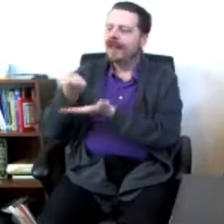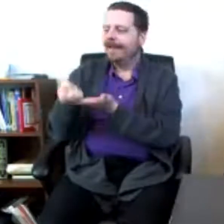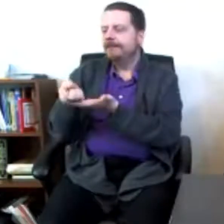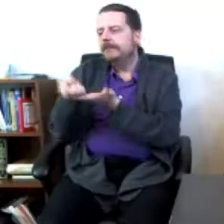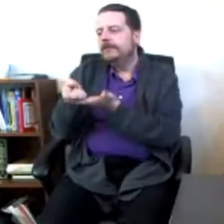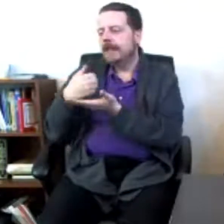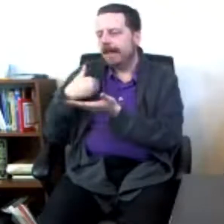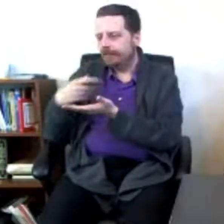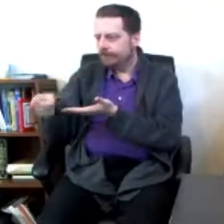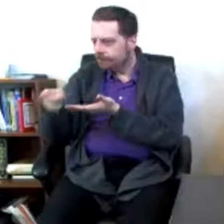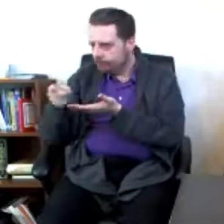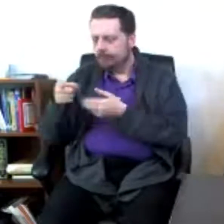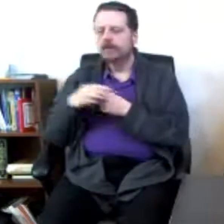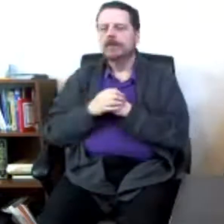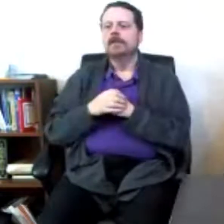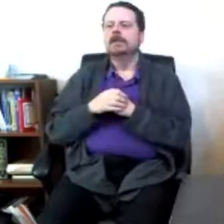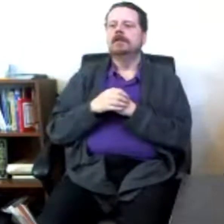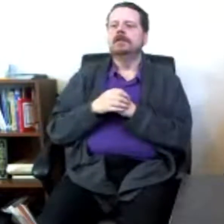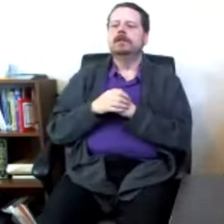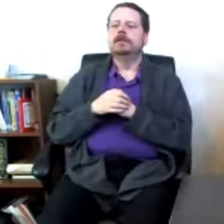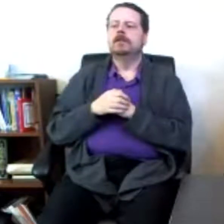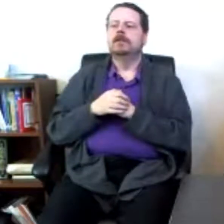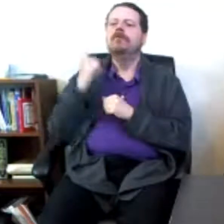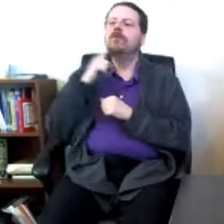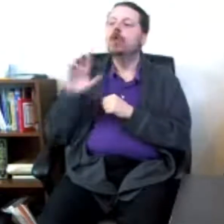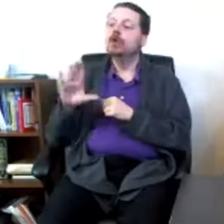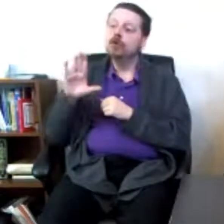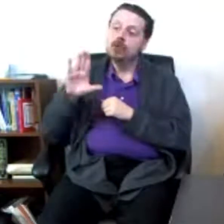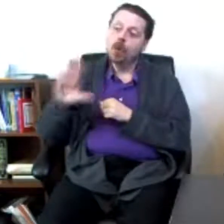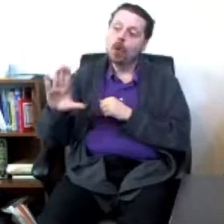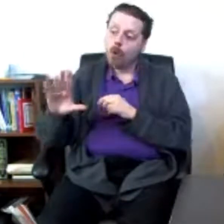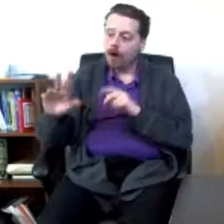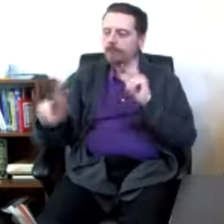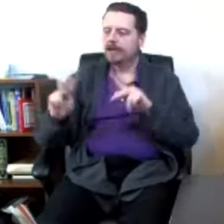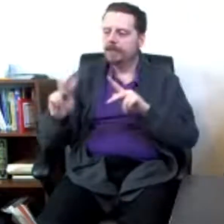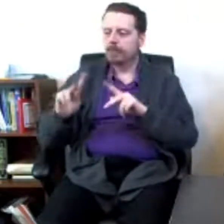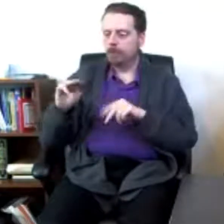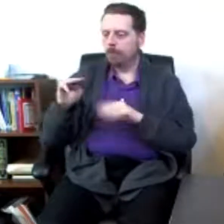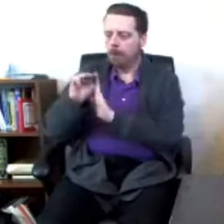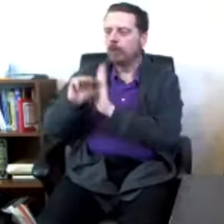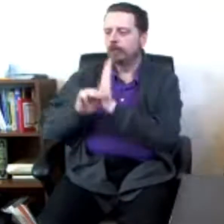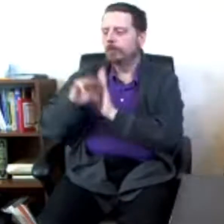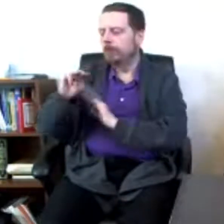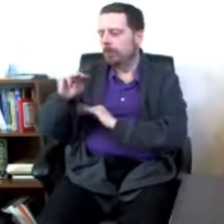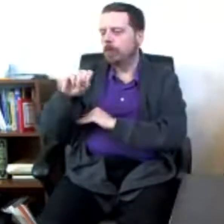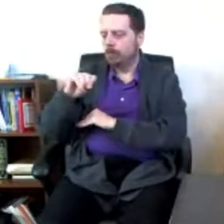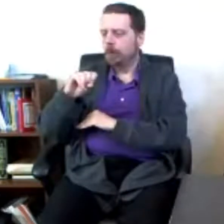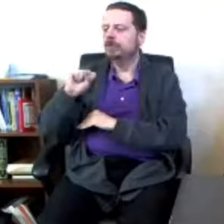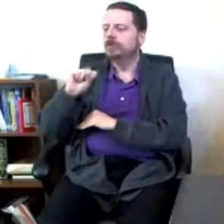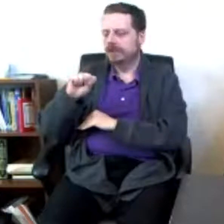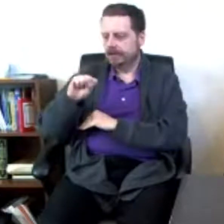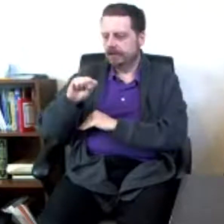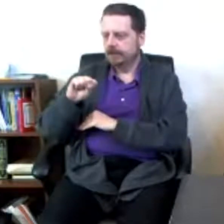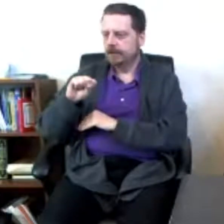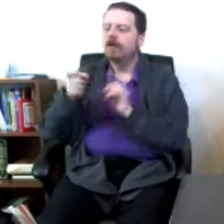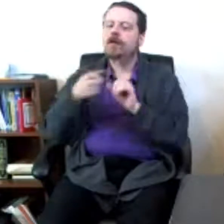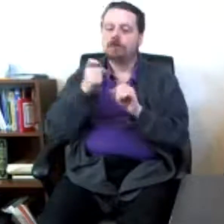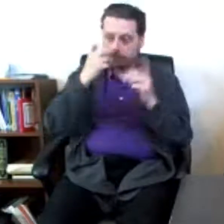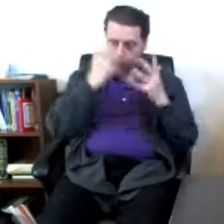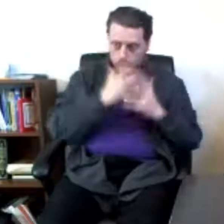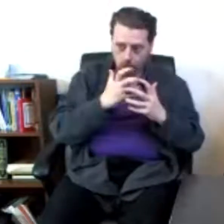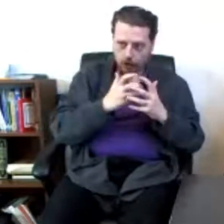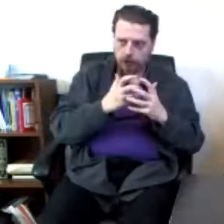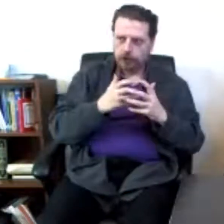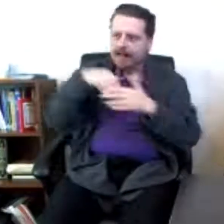evidence to give your people, talking to Moses, from darkness to light